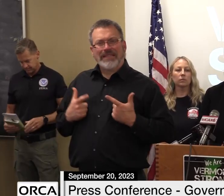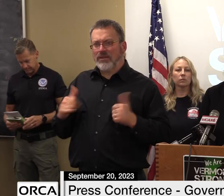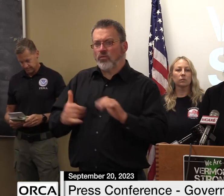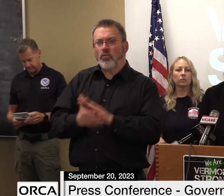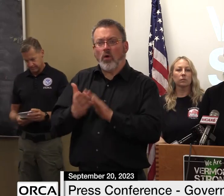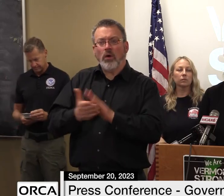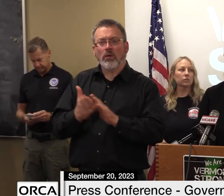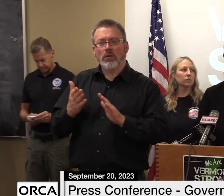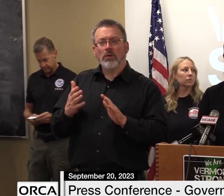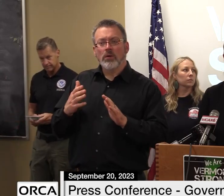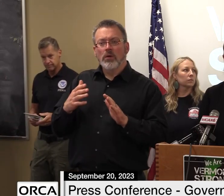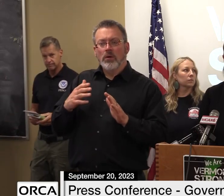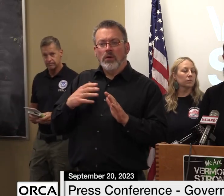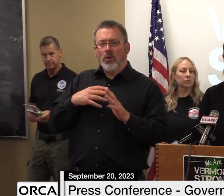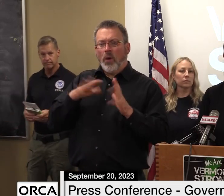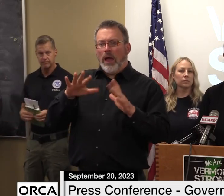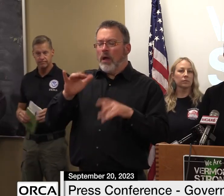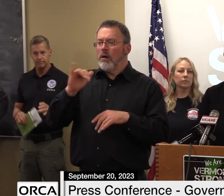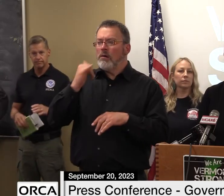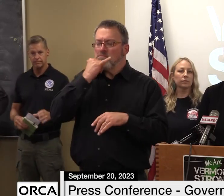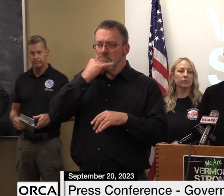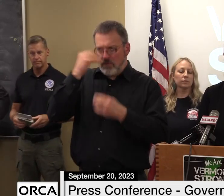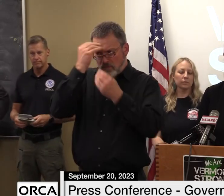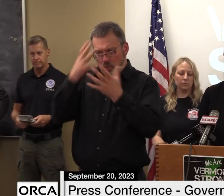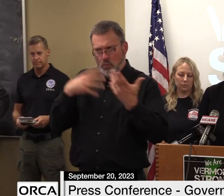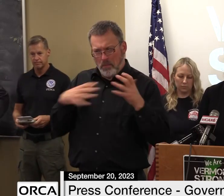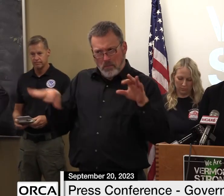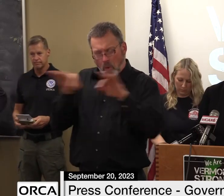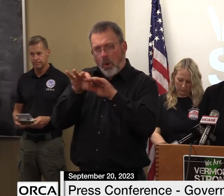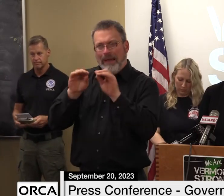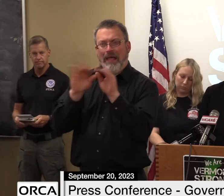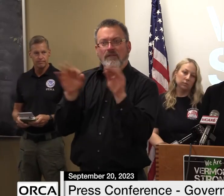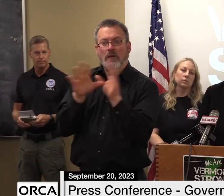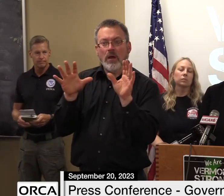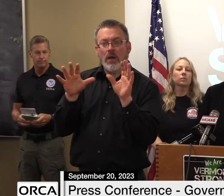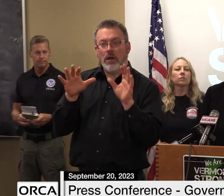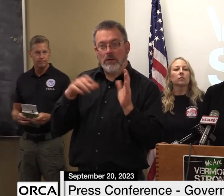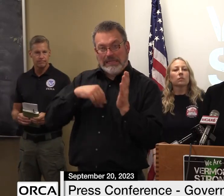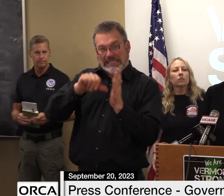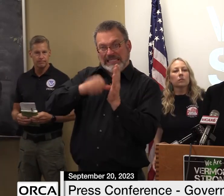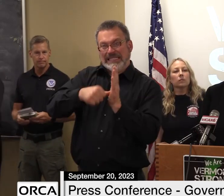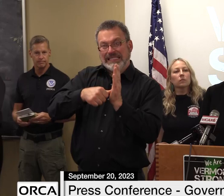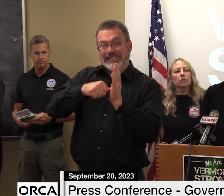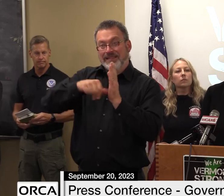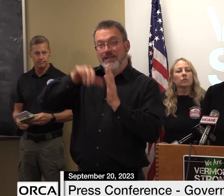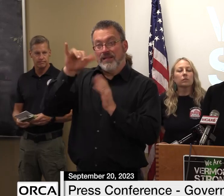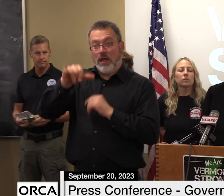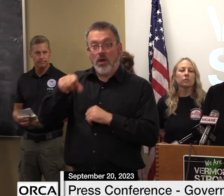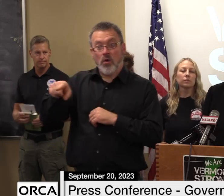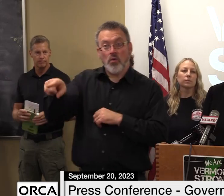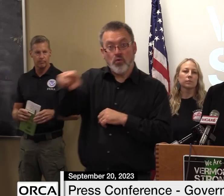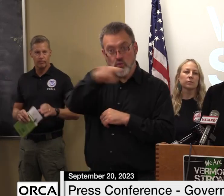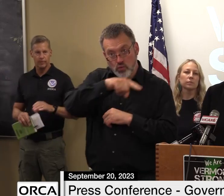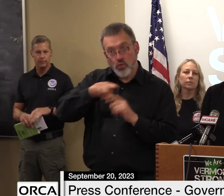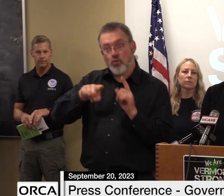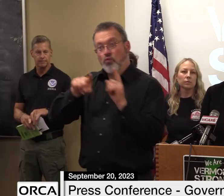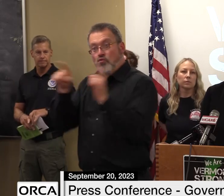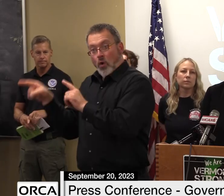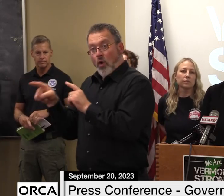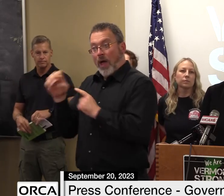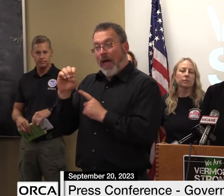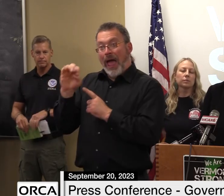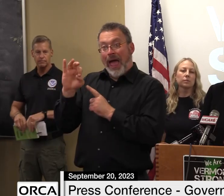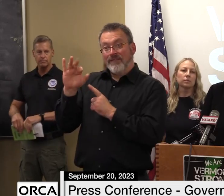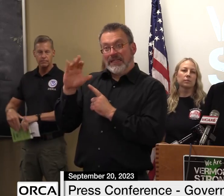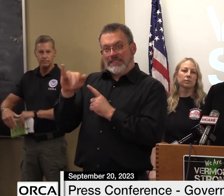spread misinformation. I also want to keep Peter Walk in my good graces, but I want to make sure folks that they are going out there and applying, because that's really important money. Again, it's grant